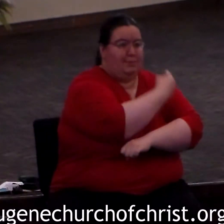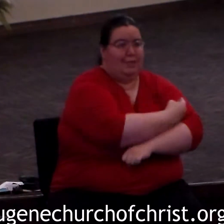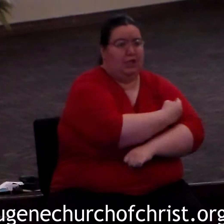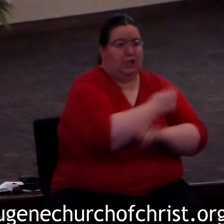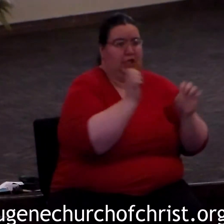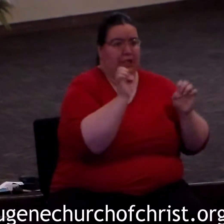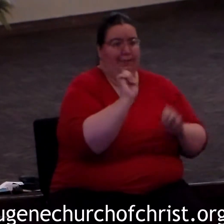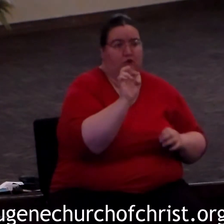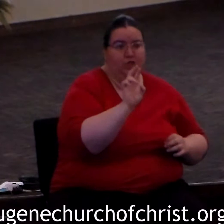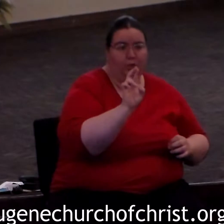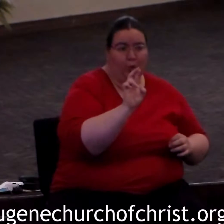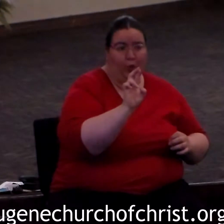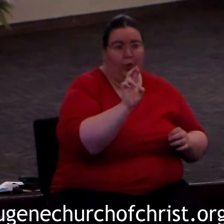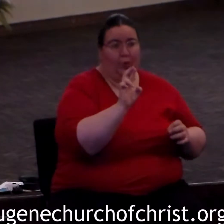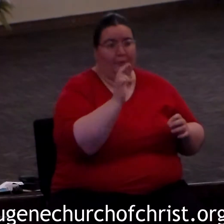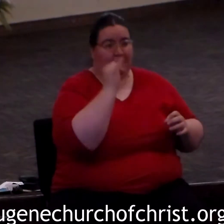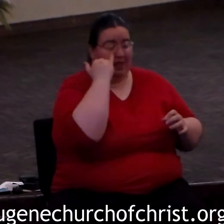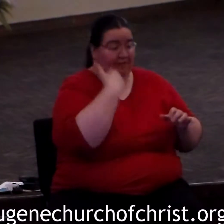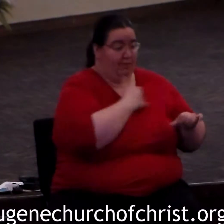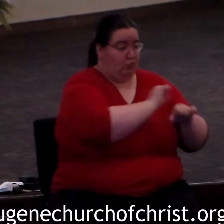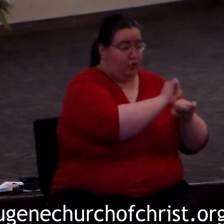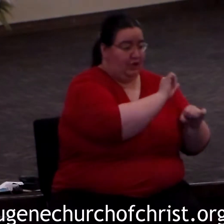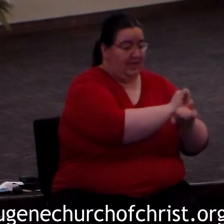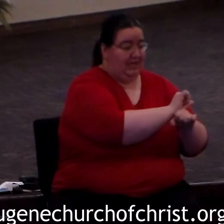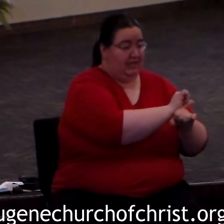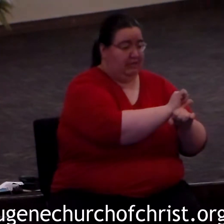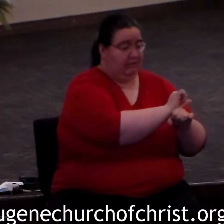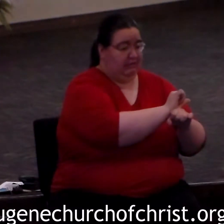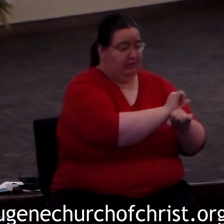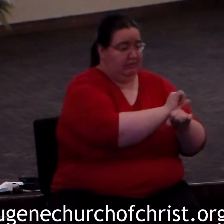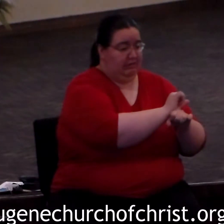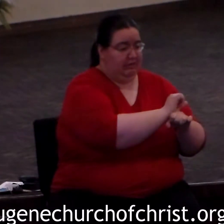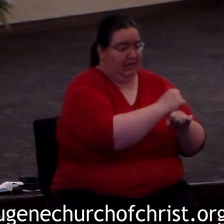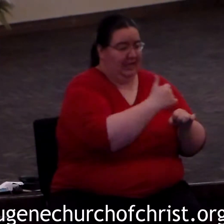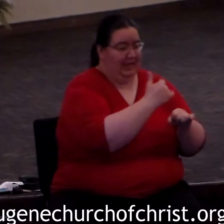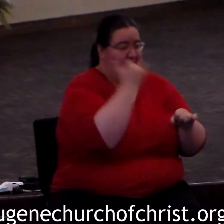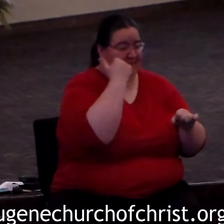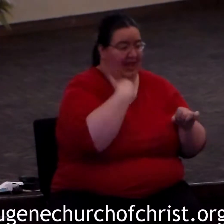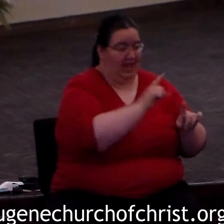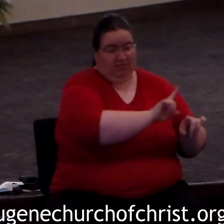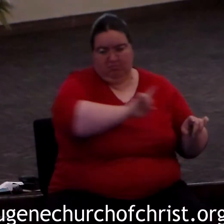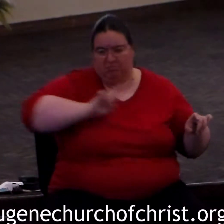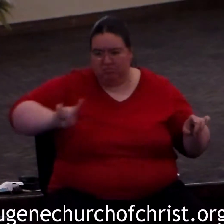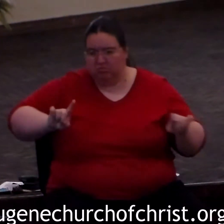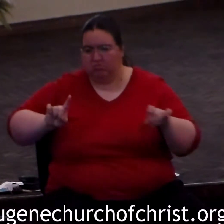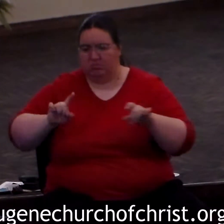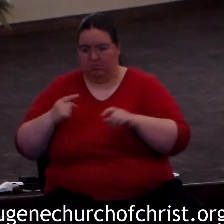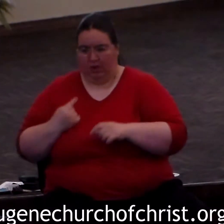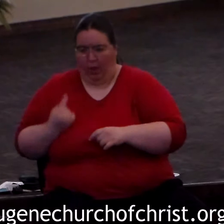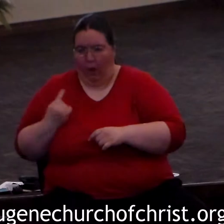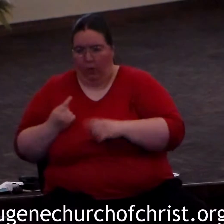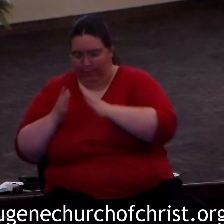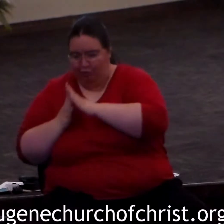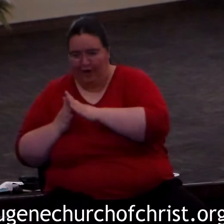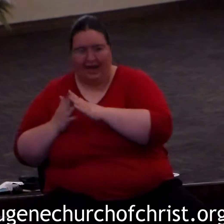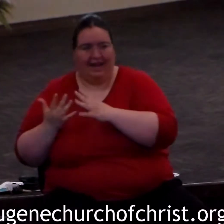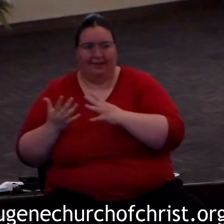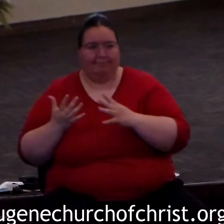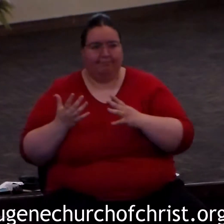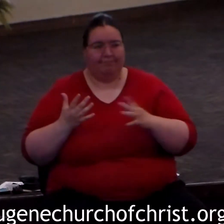something bad might happen if I take too much time and lose the focus and go away by myself. The nature of my job is, honestly, if I showed up here,